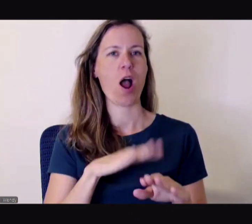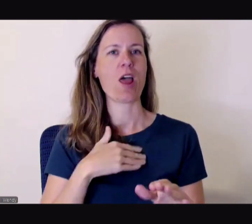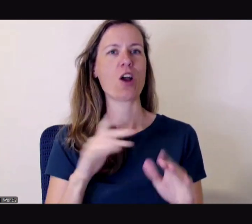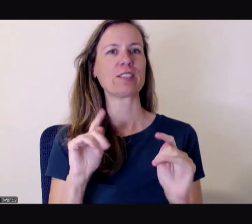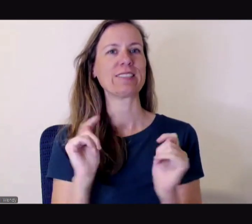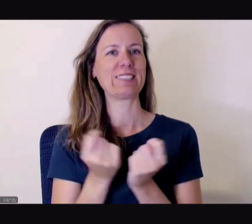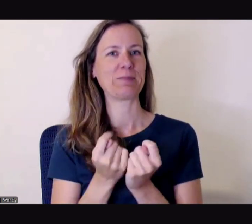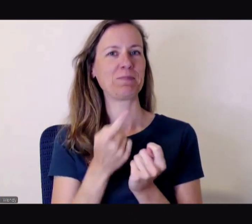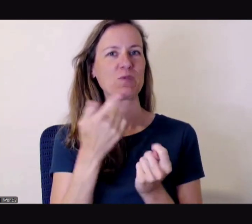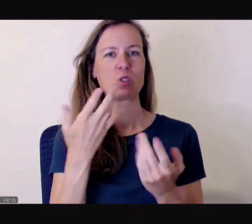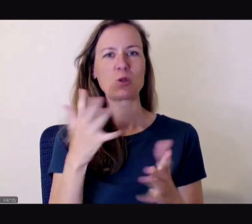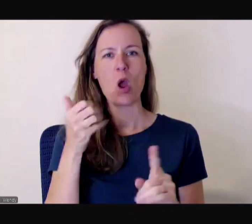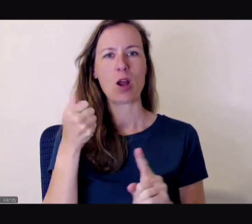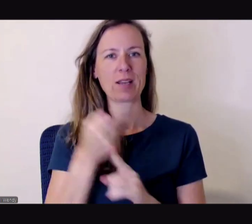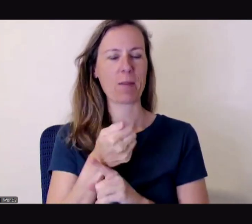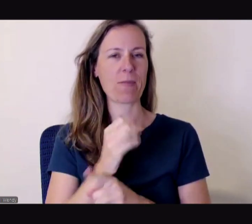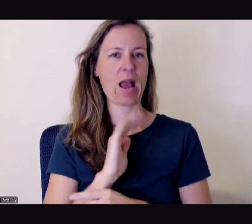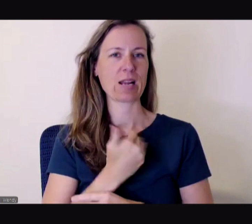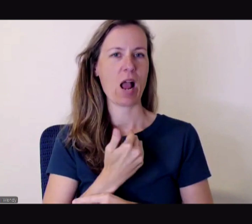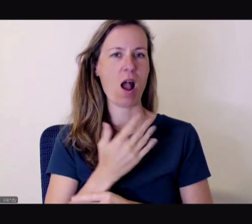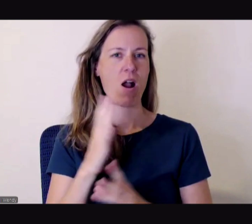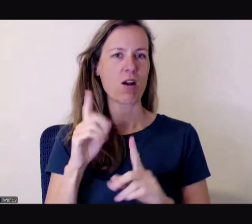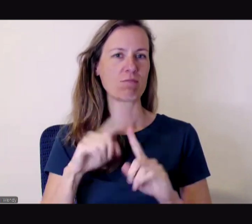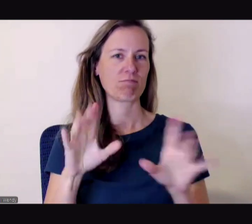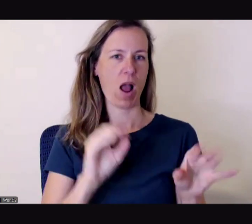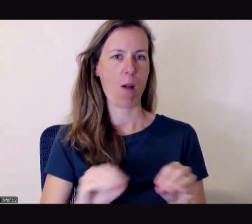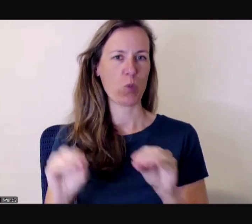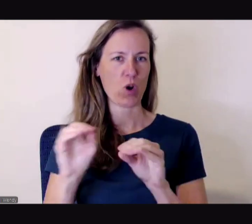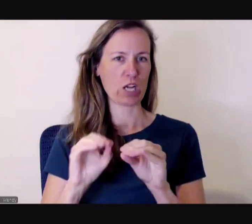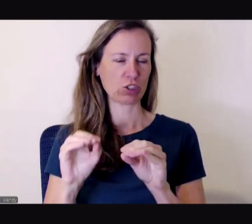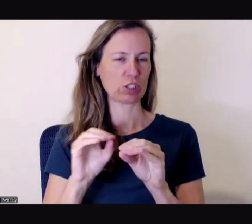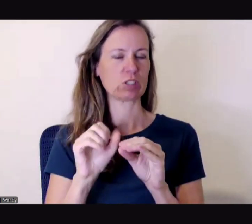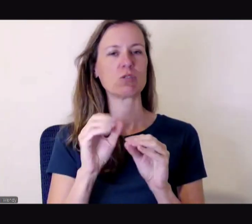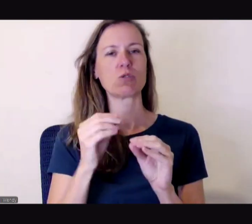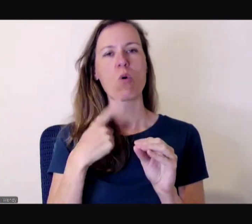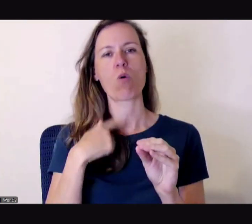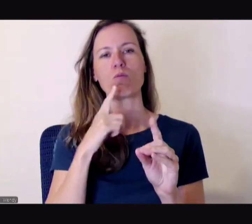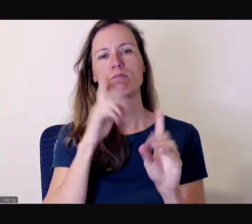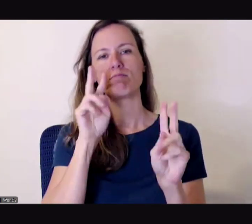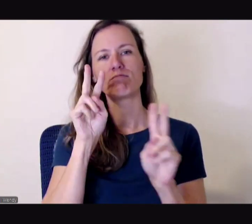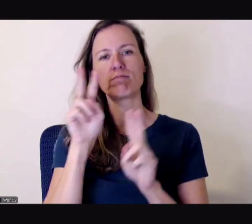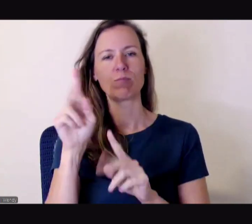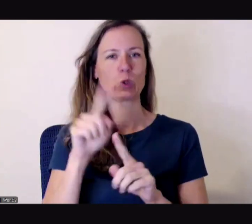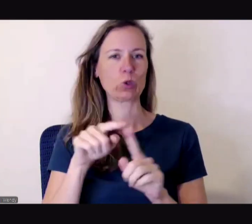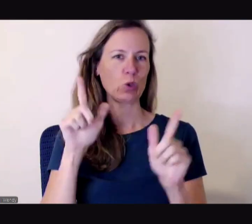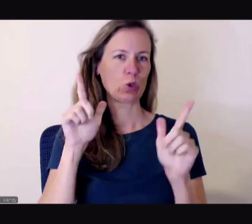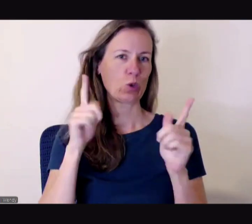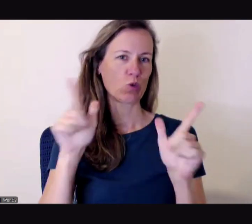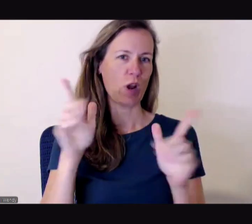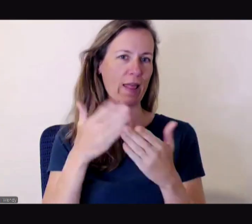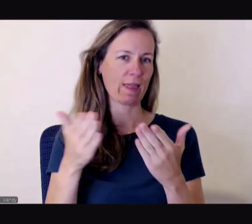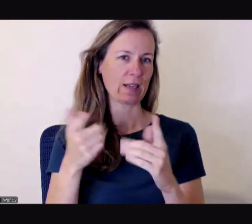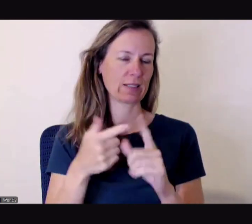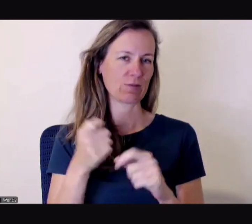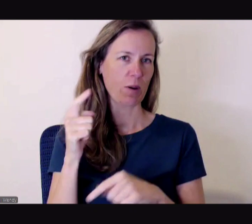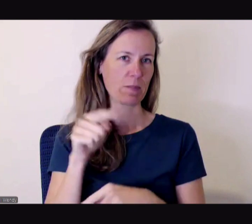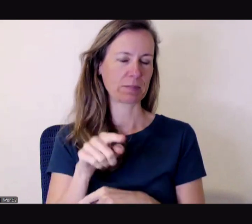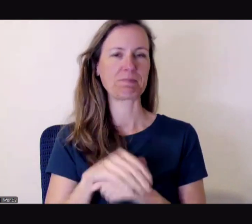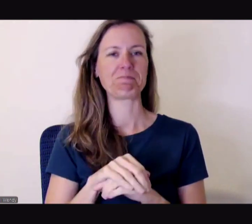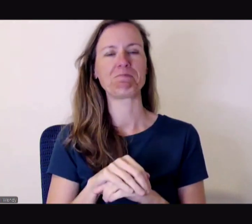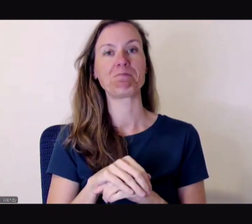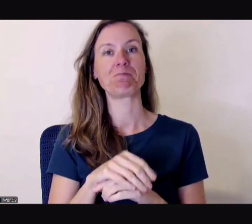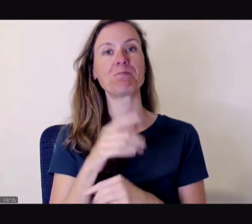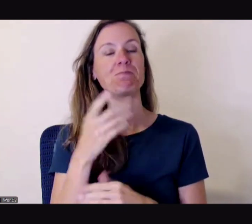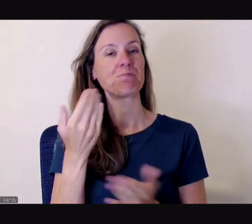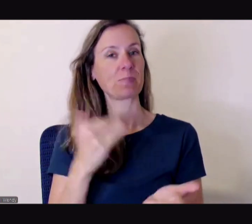in operations. So we look forward to great things. And again, Mayor and Council, thank you all